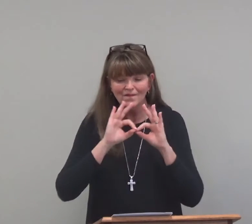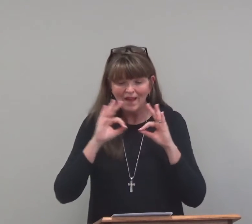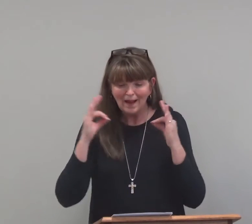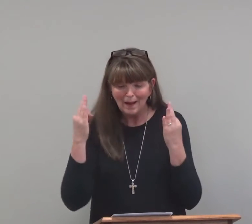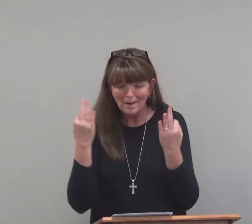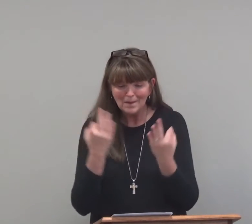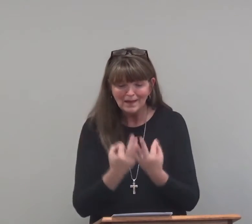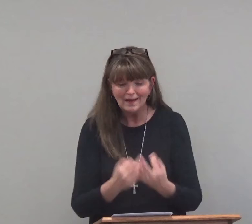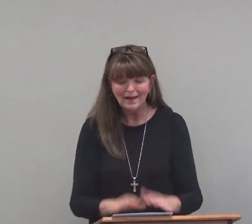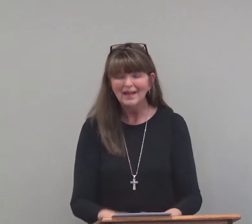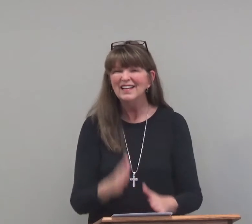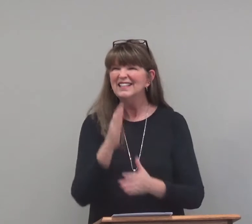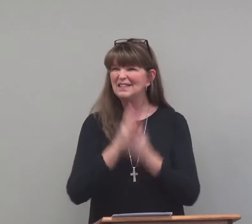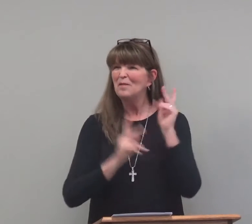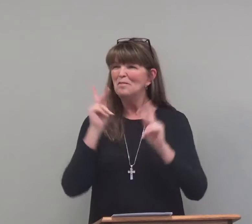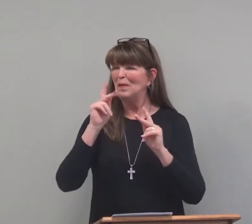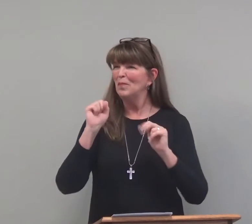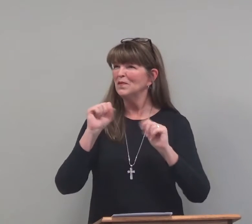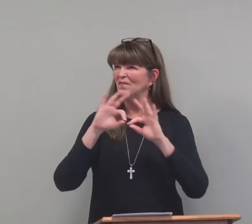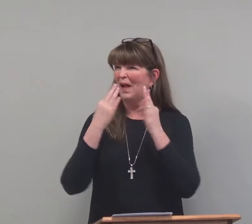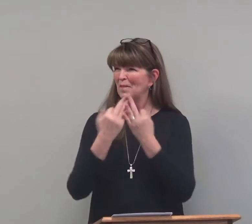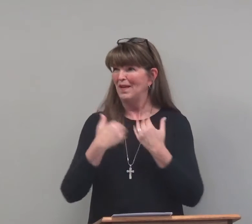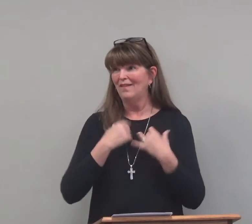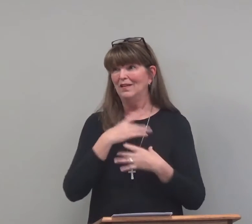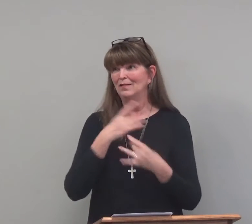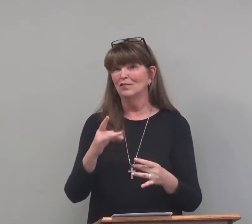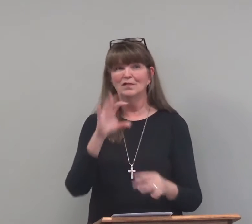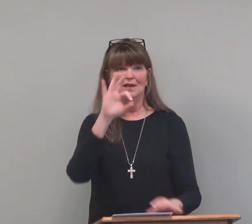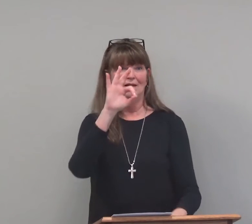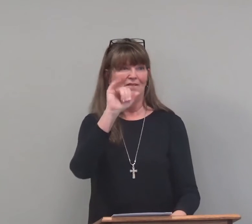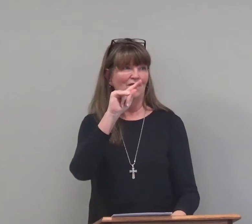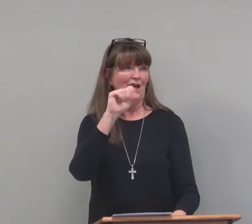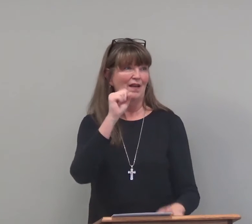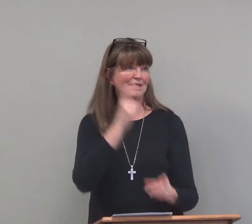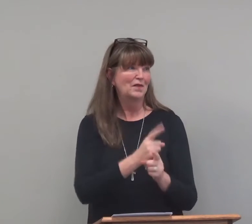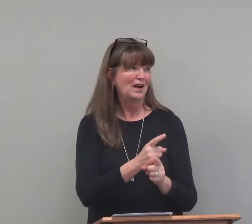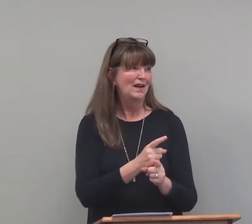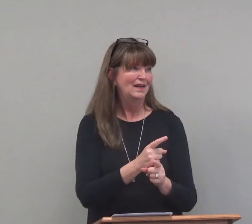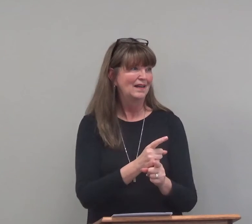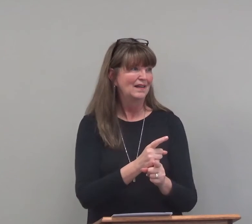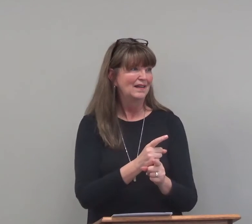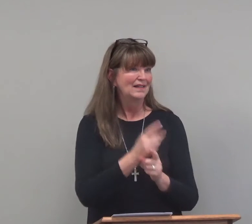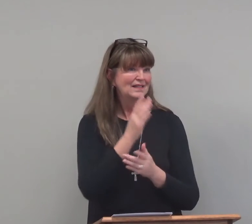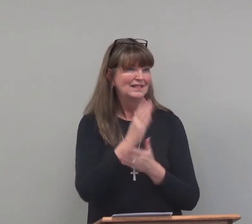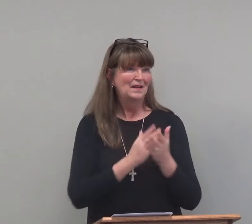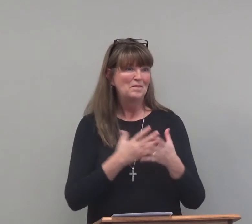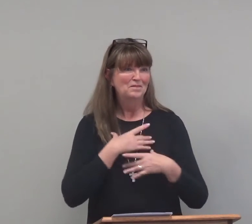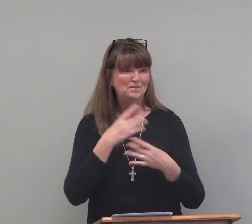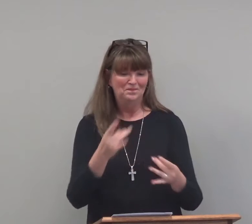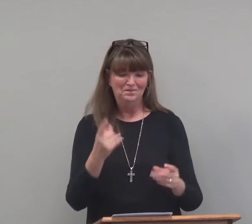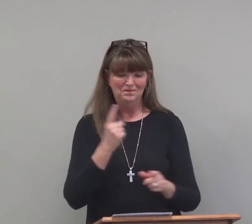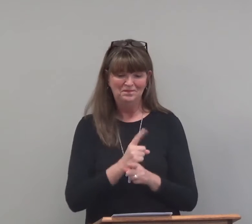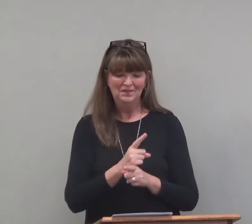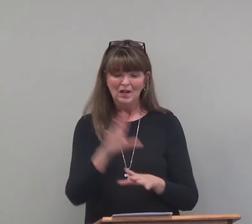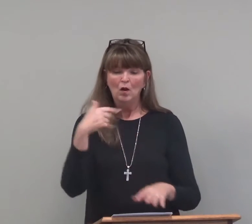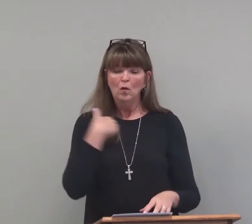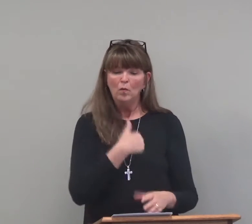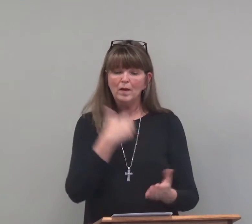have no idea about or members of your family. There are some really